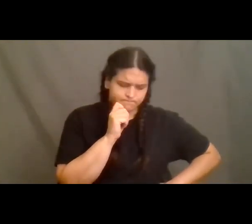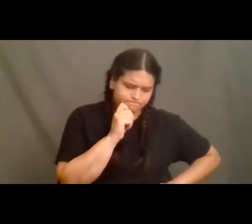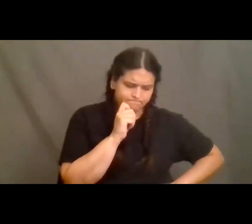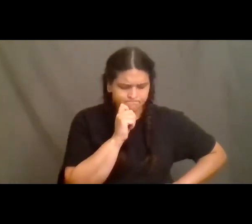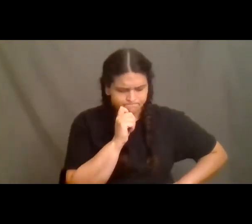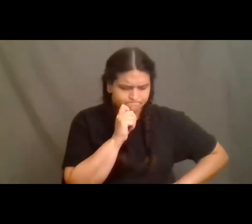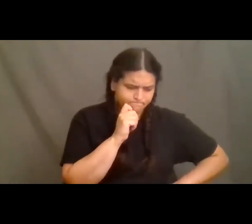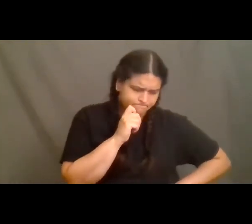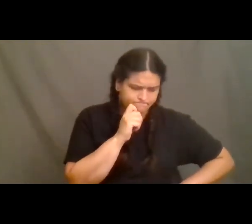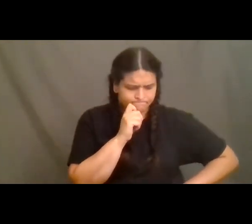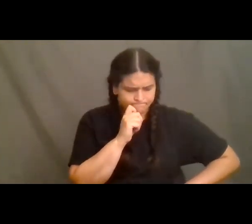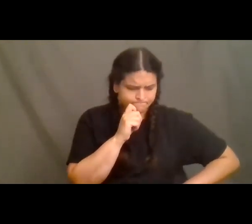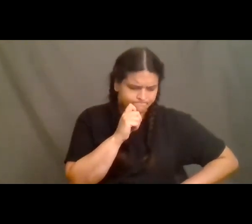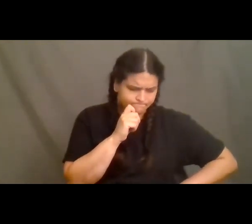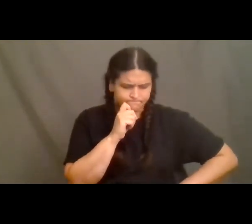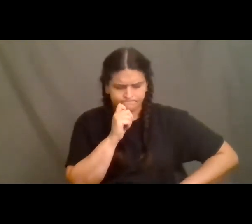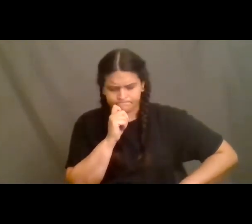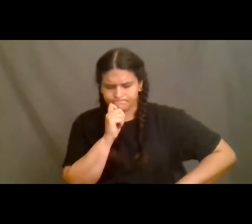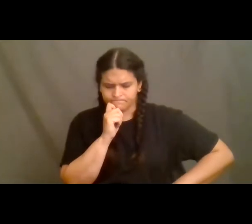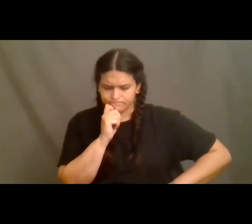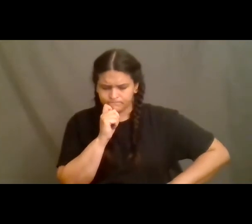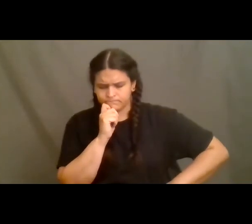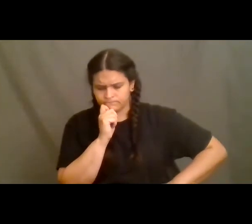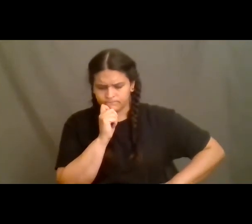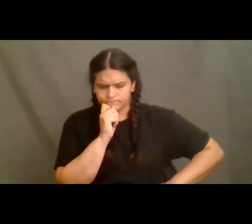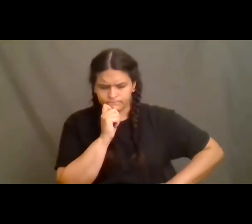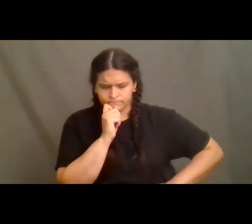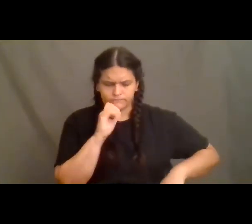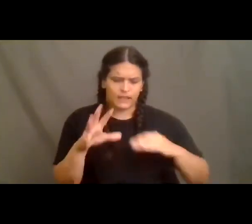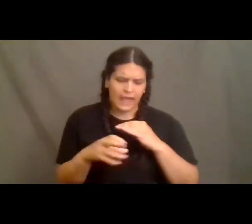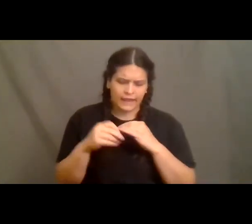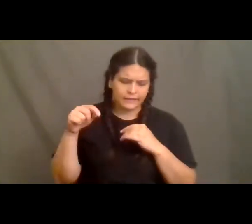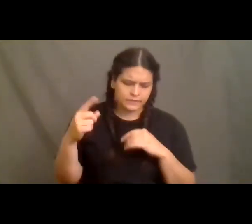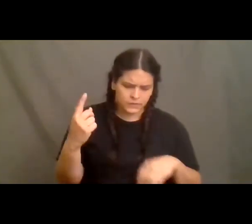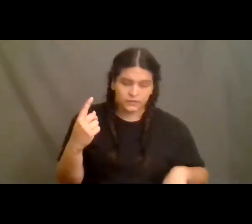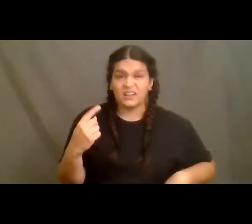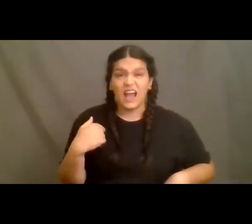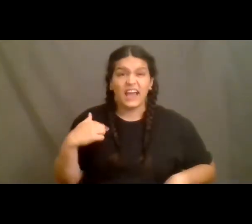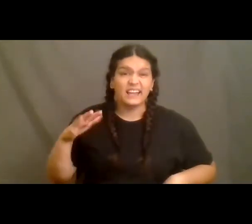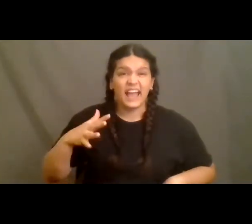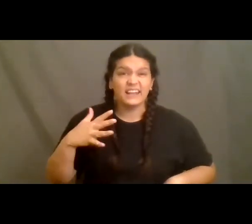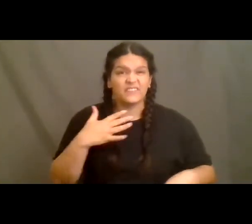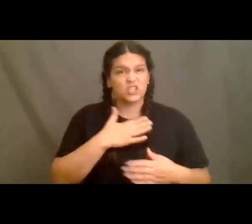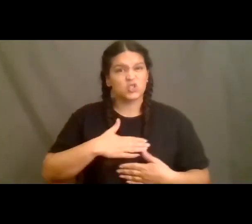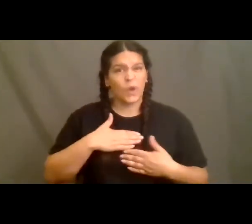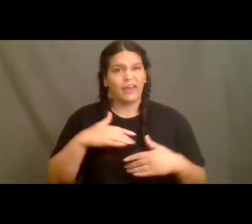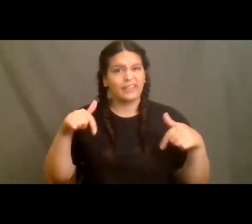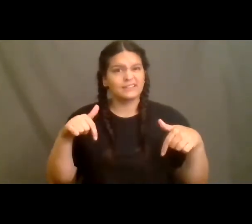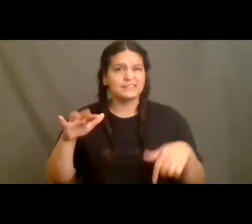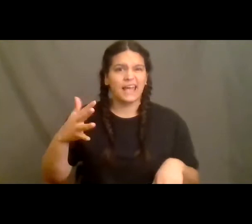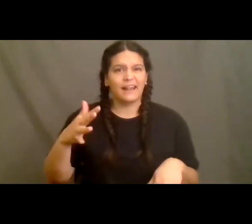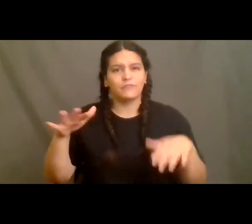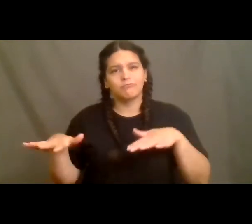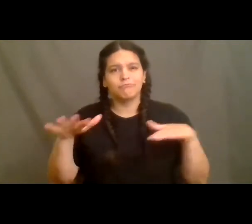I can. I'm kind of adding this one. I kind of like this is little as this is kind of